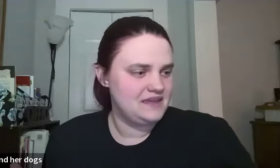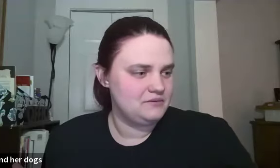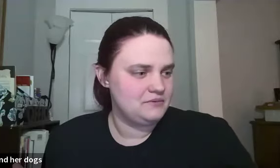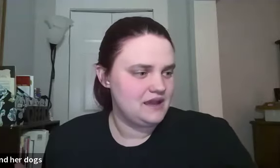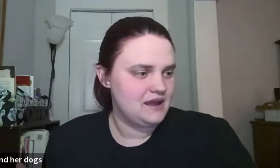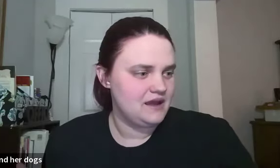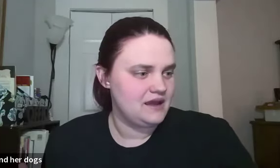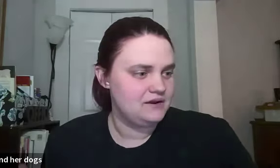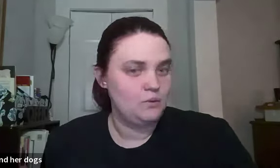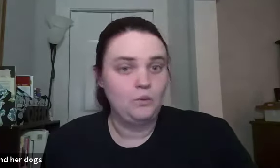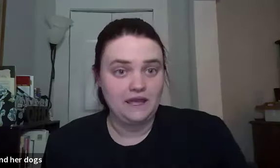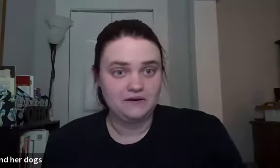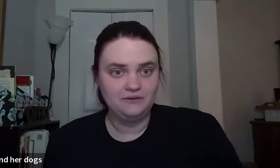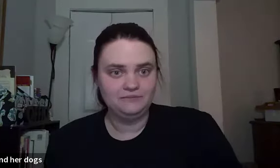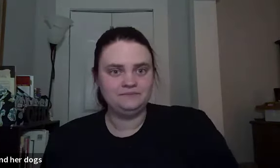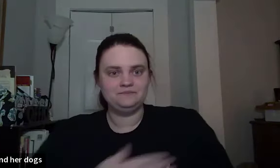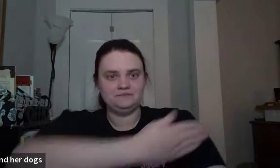Then we had whale,